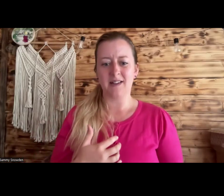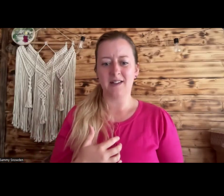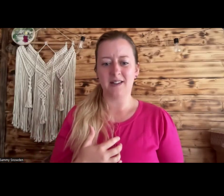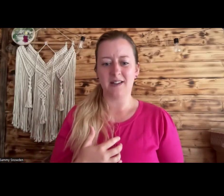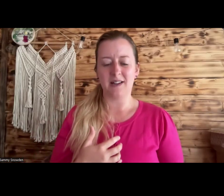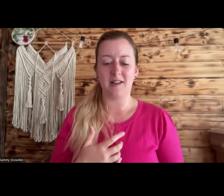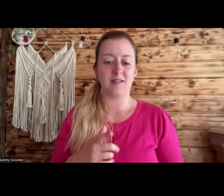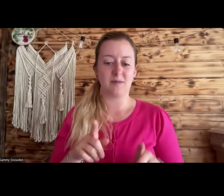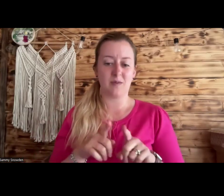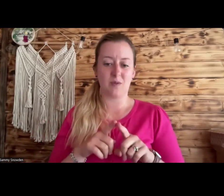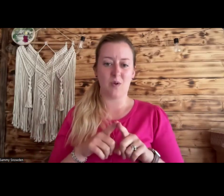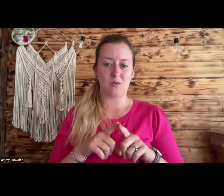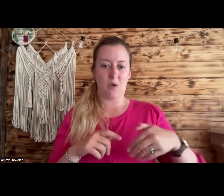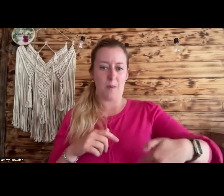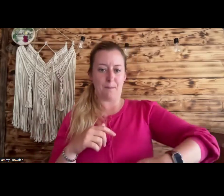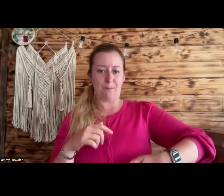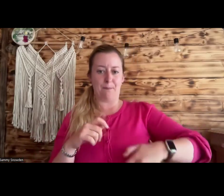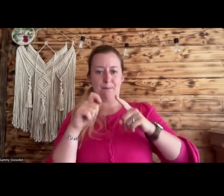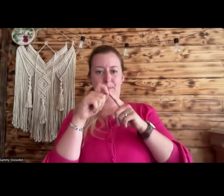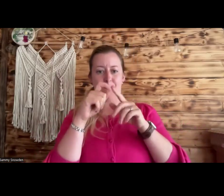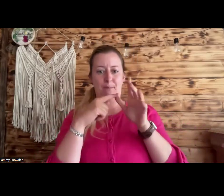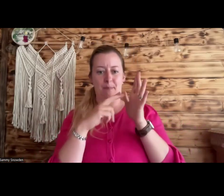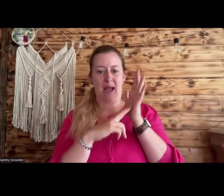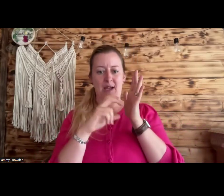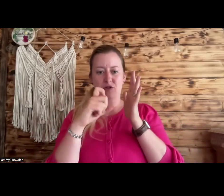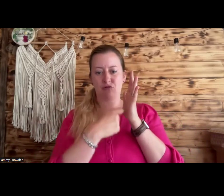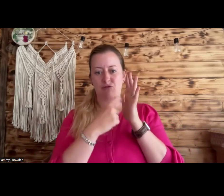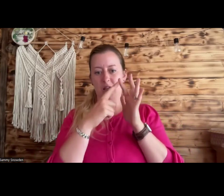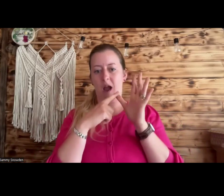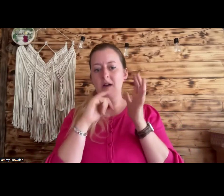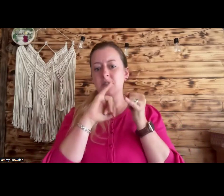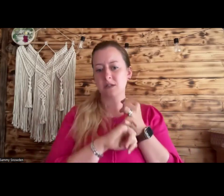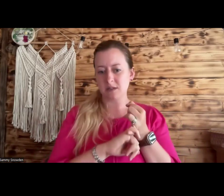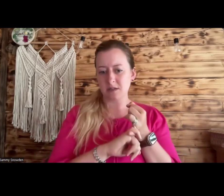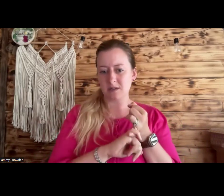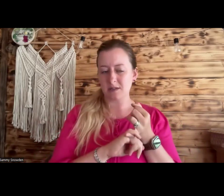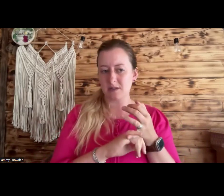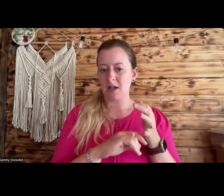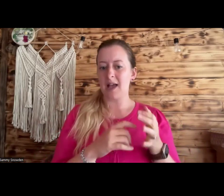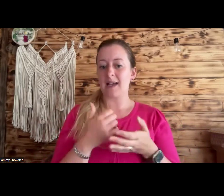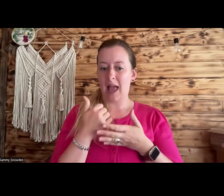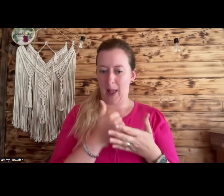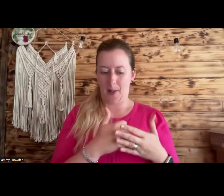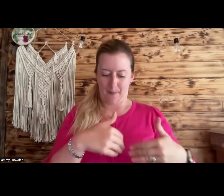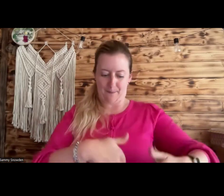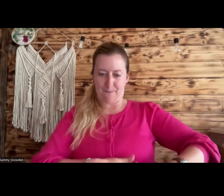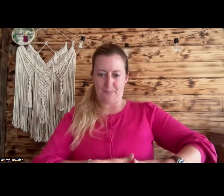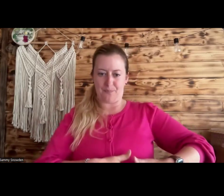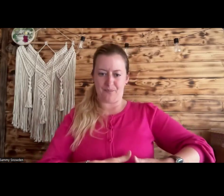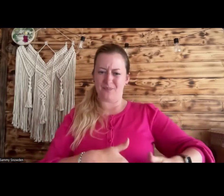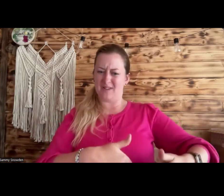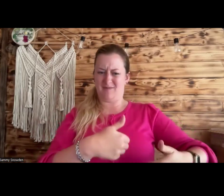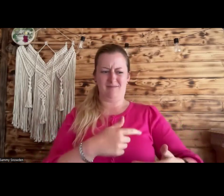with lowering glucose levels and normalizing insulin levels. So it is really an amazing